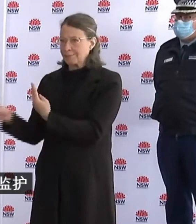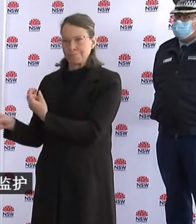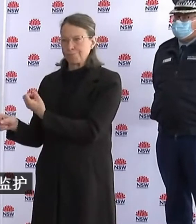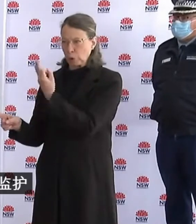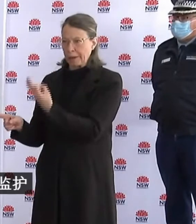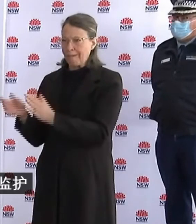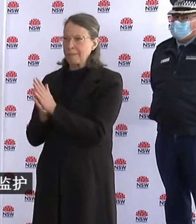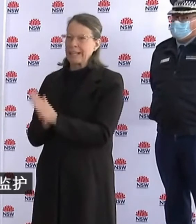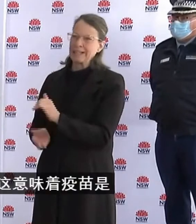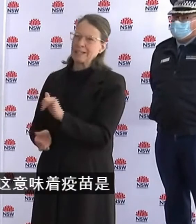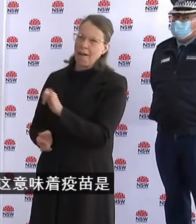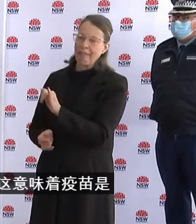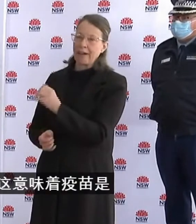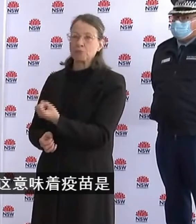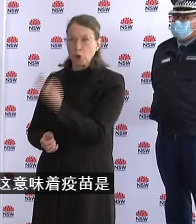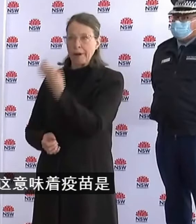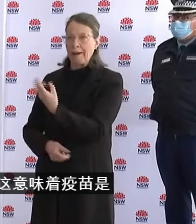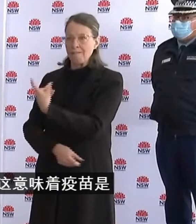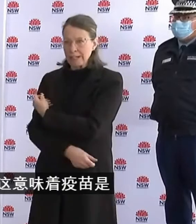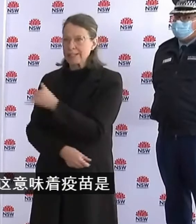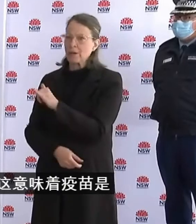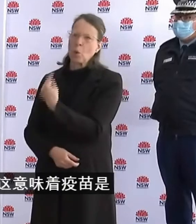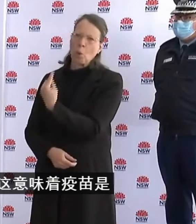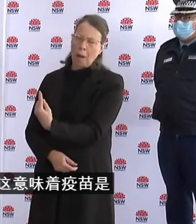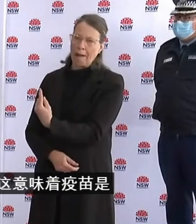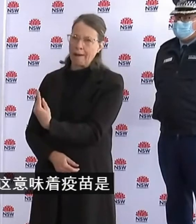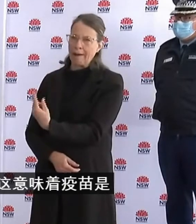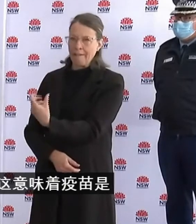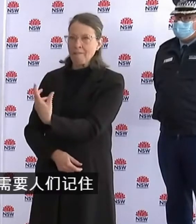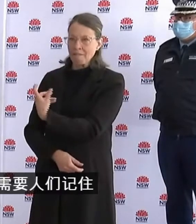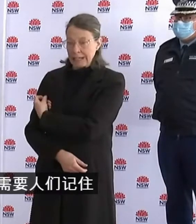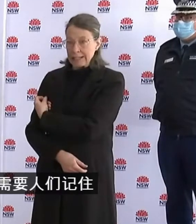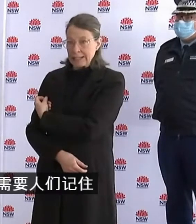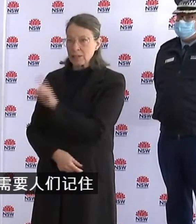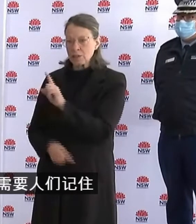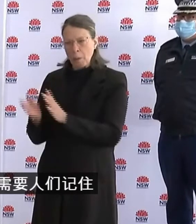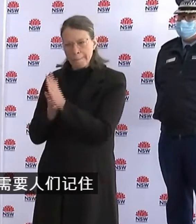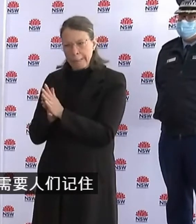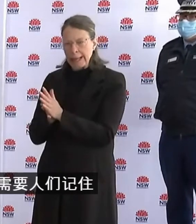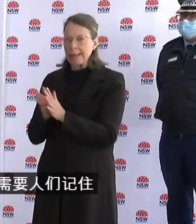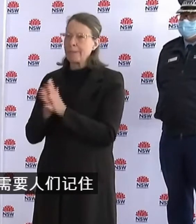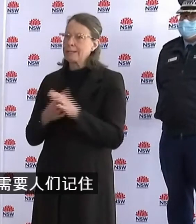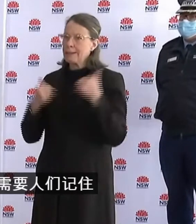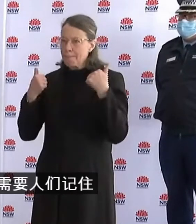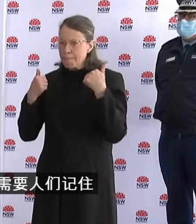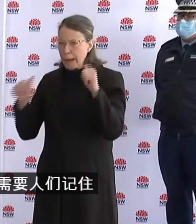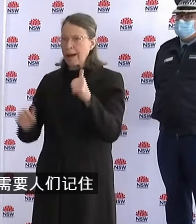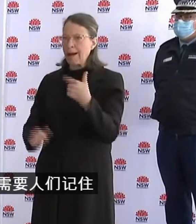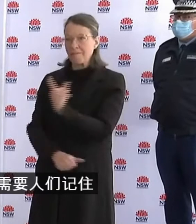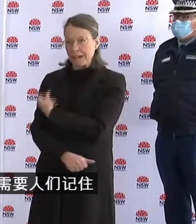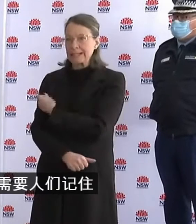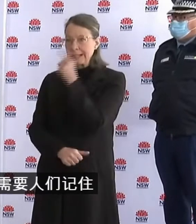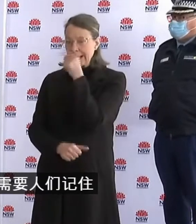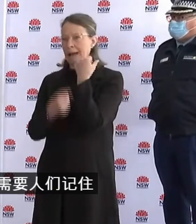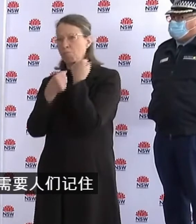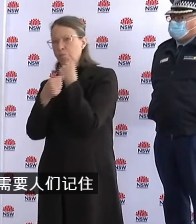had both doses of the vaccine of any age, and that is extremely encouraging. It means the vaccine is working in preventing serious illness, and we